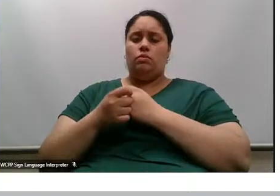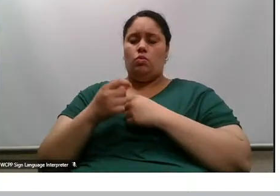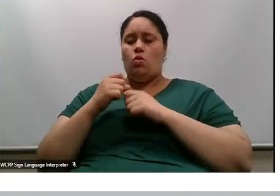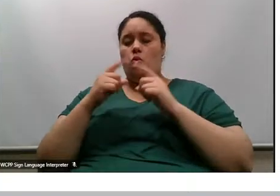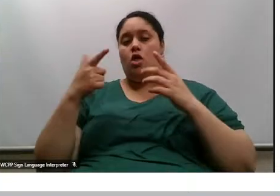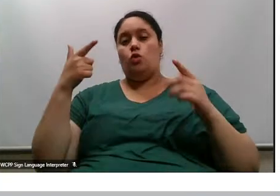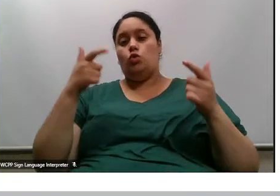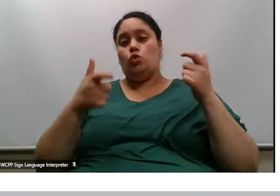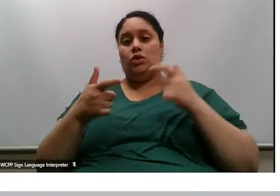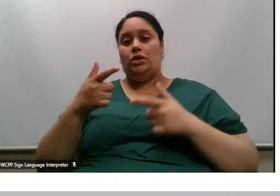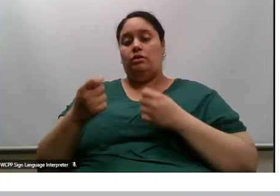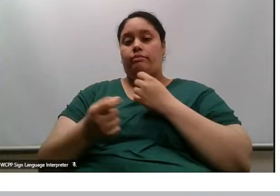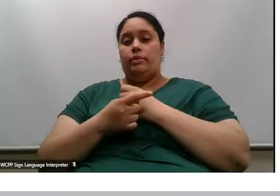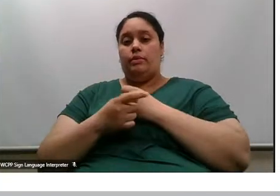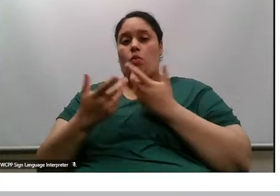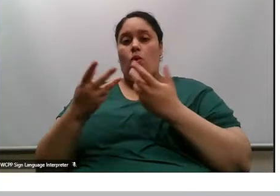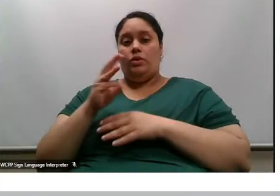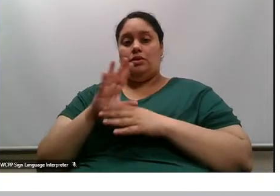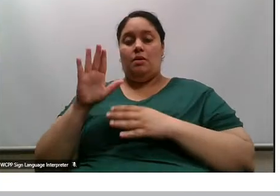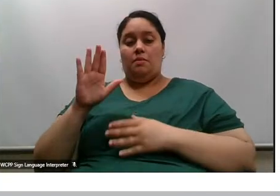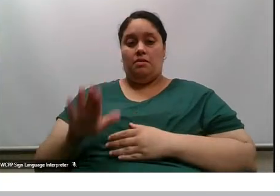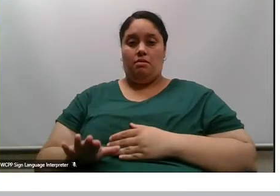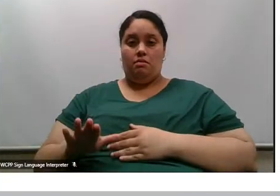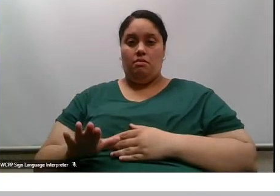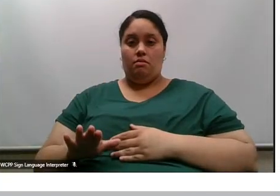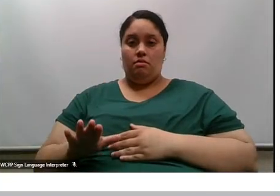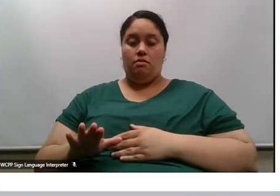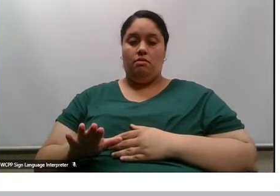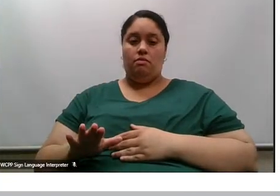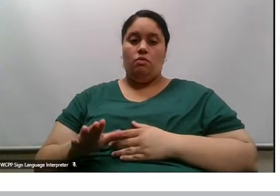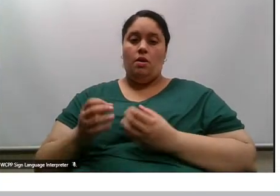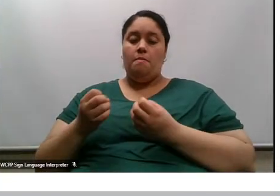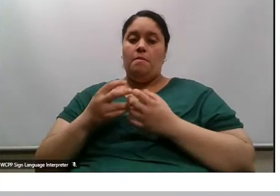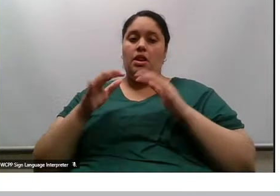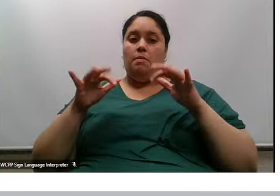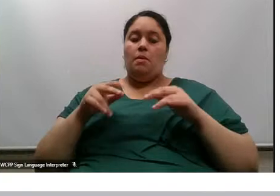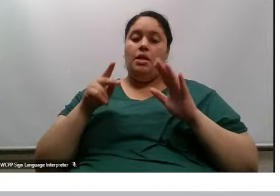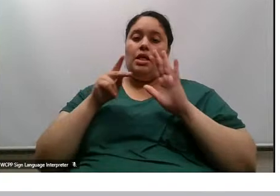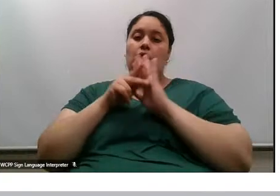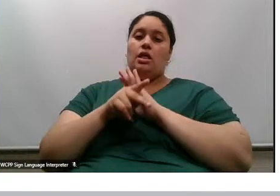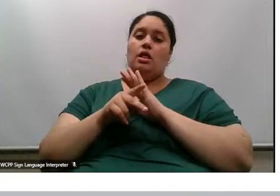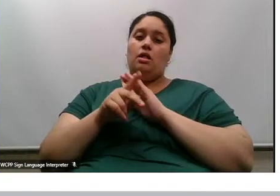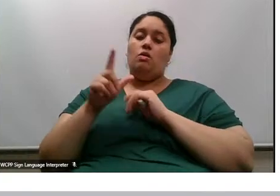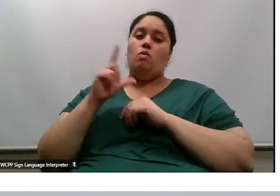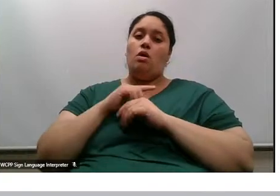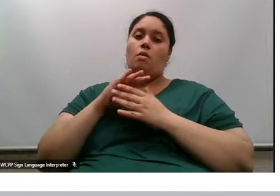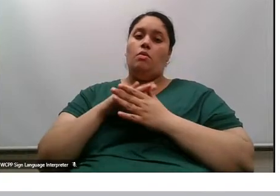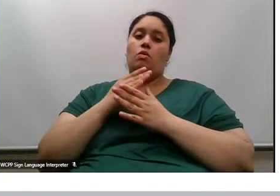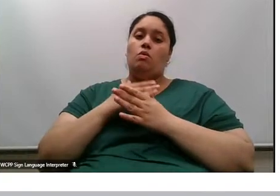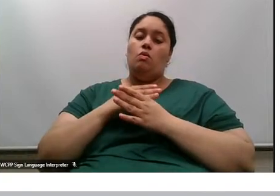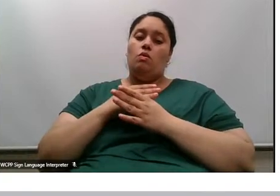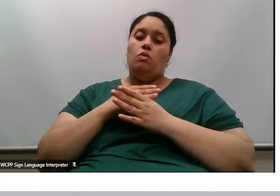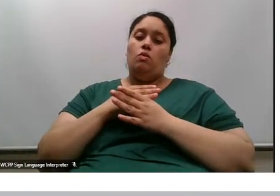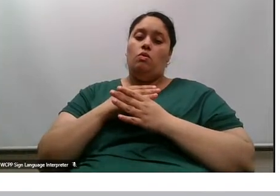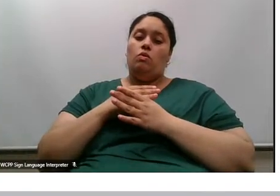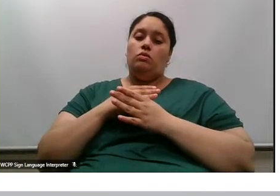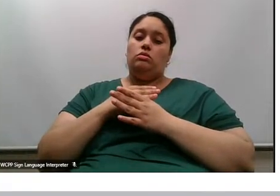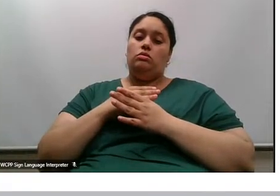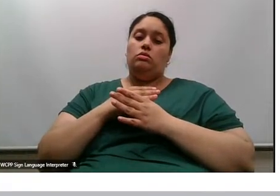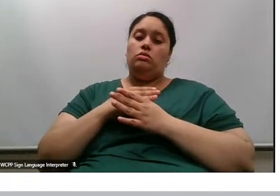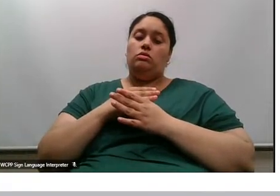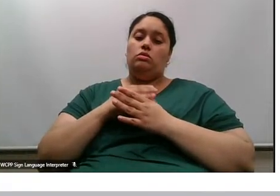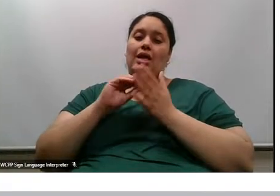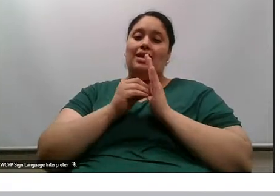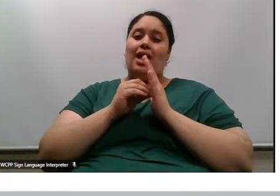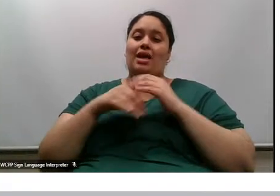were the ones that were apparent in the Western Cape, where a number of people were killed as a result of gang